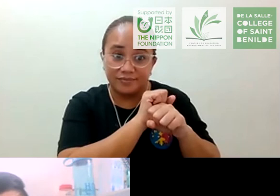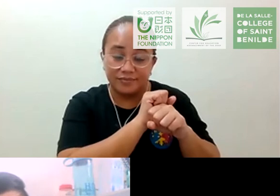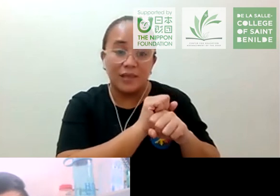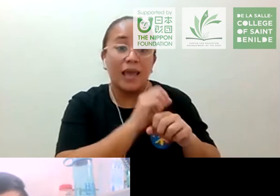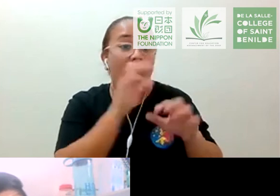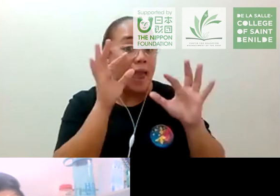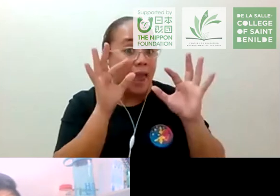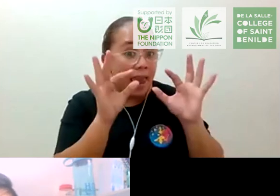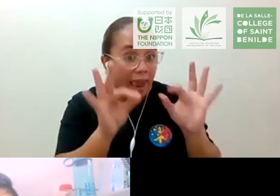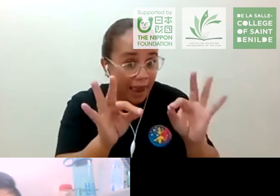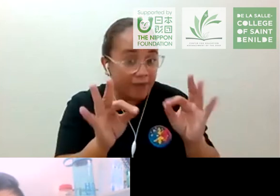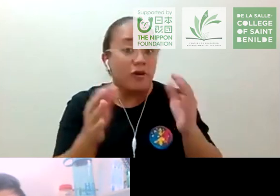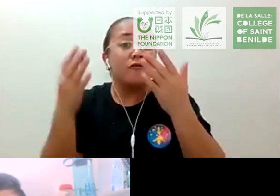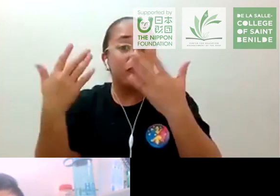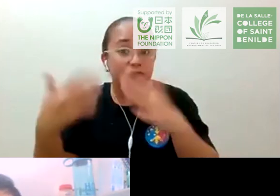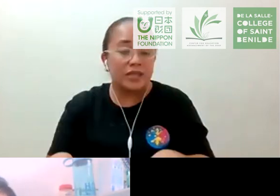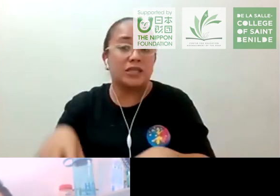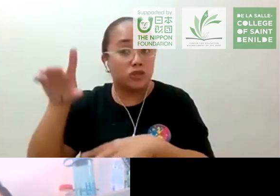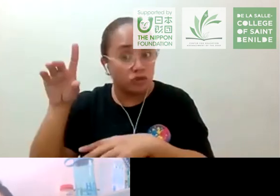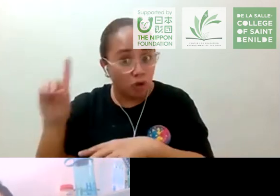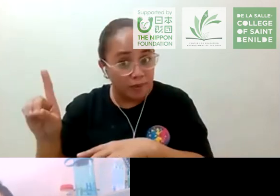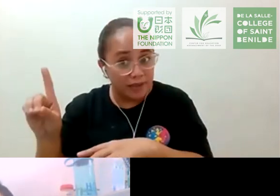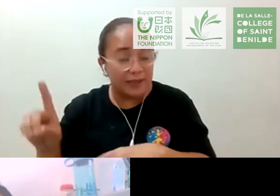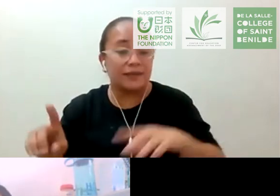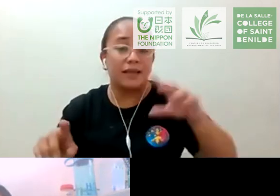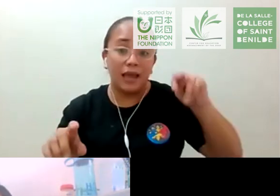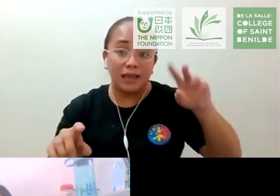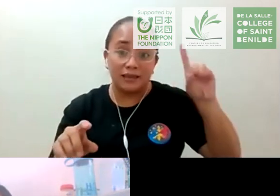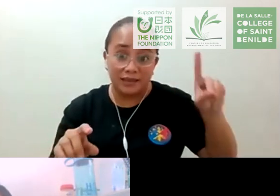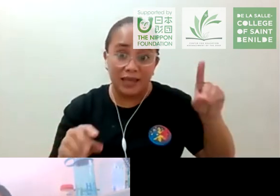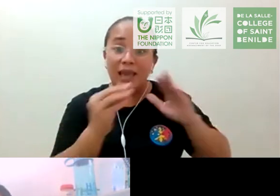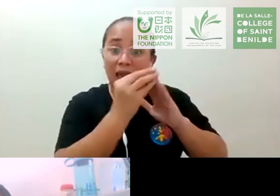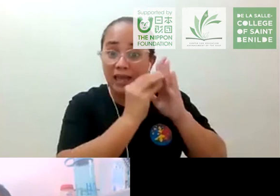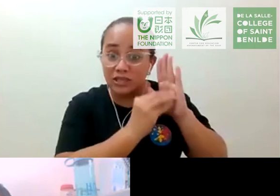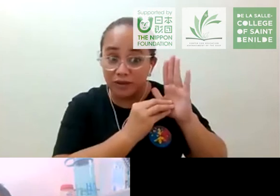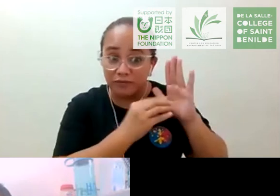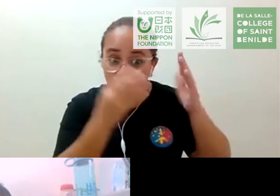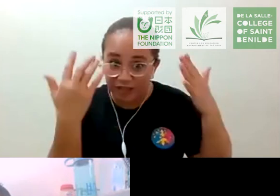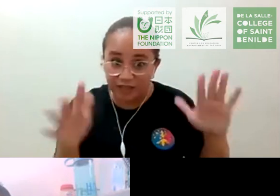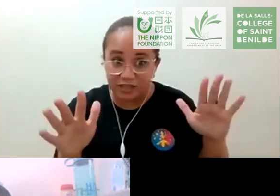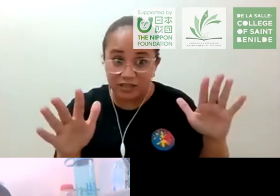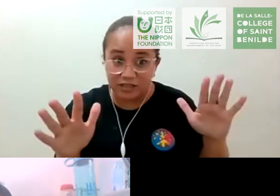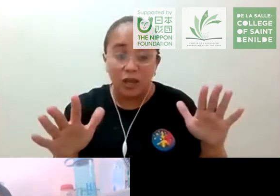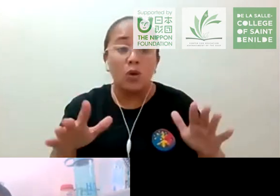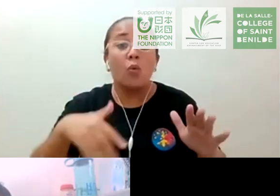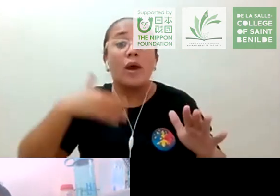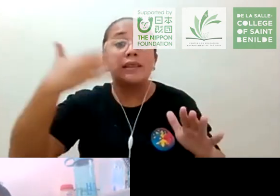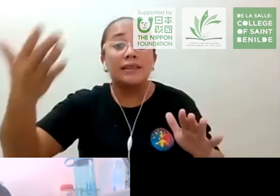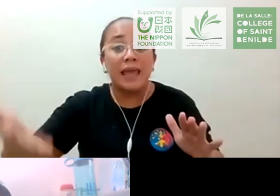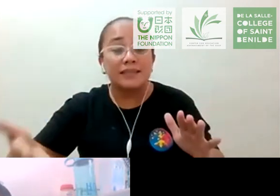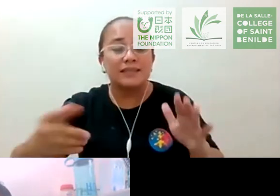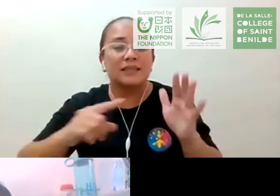If you have done both the dominant hand shape and the non-dominant hand shape, then work